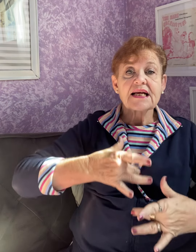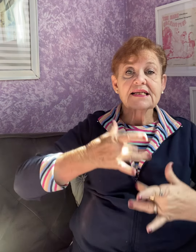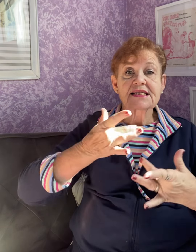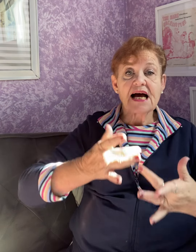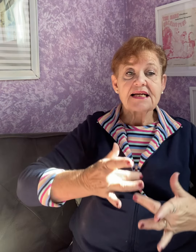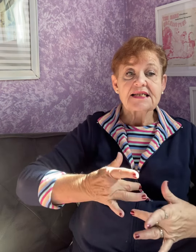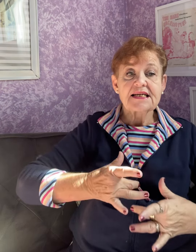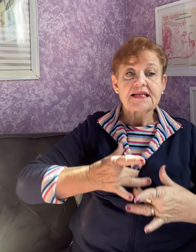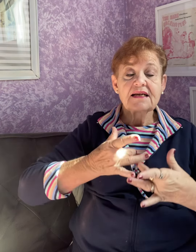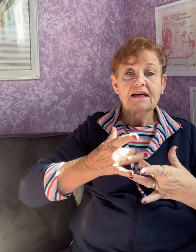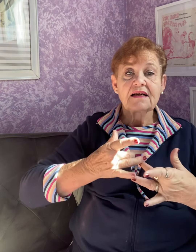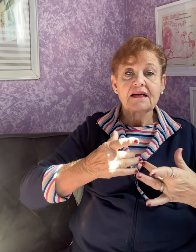excited,